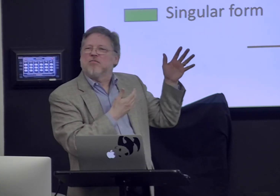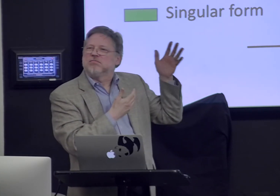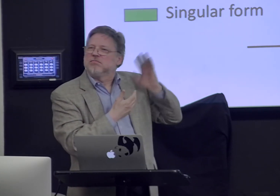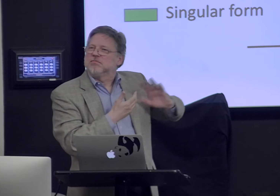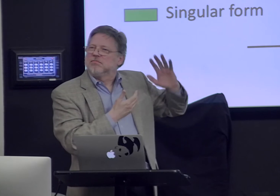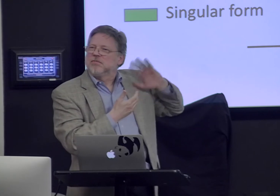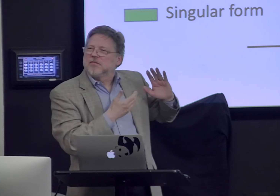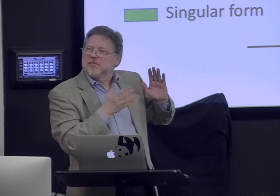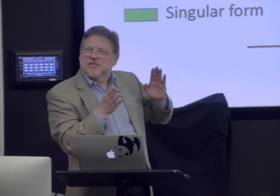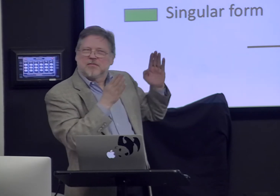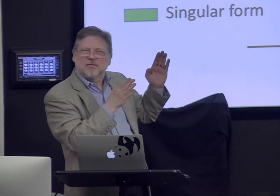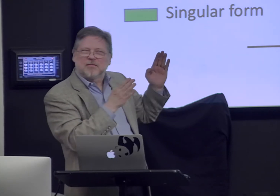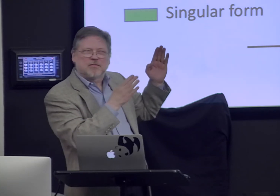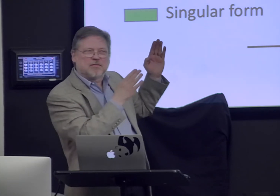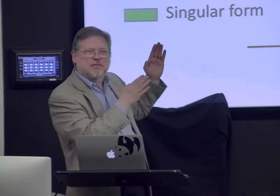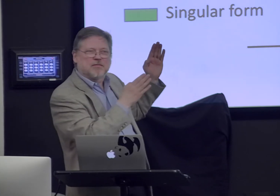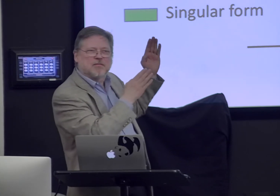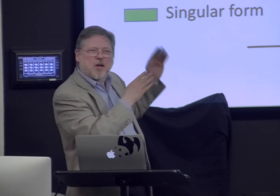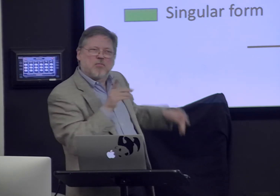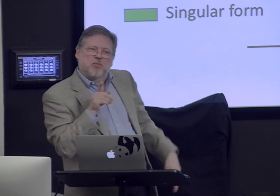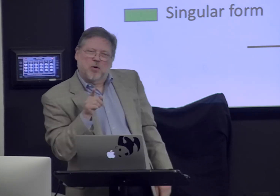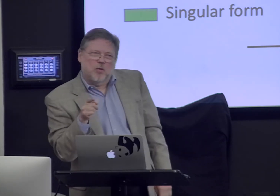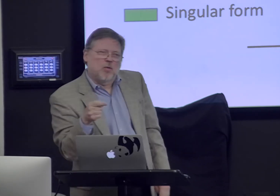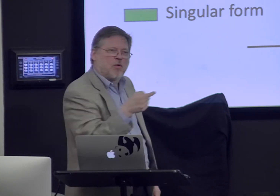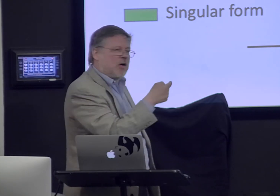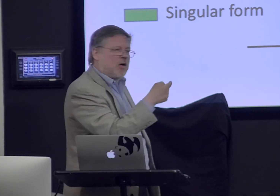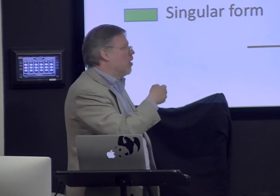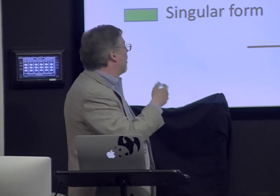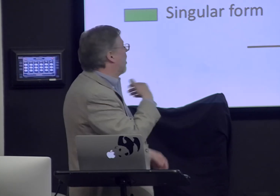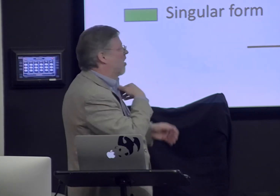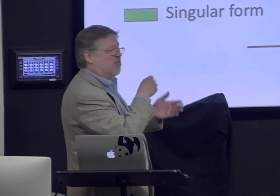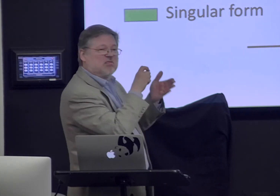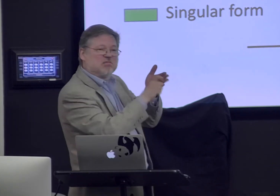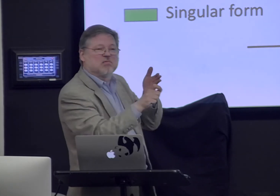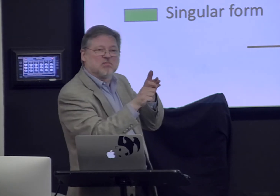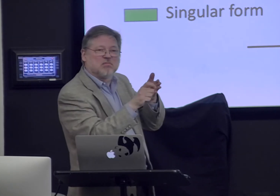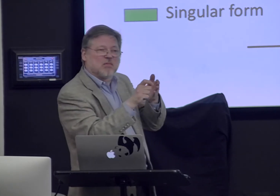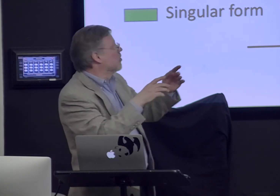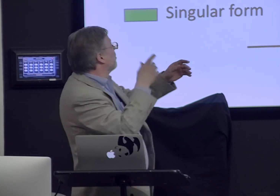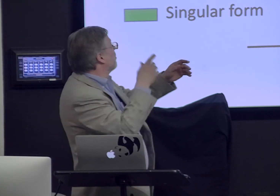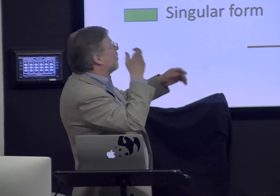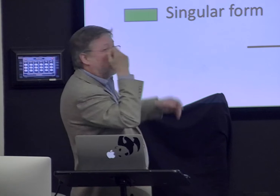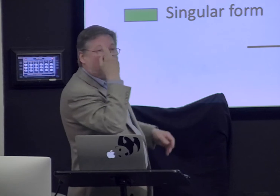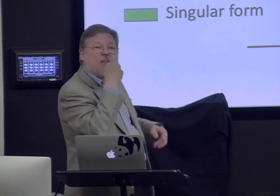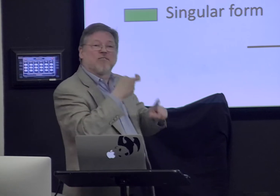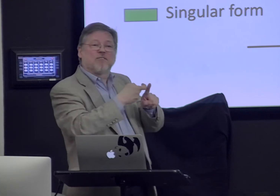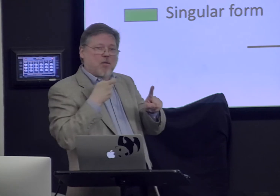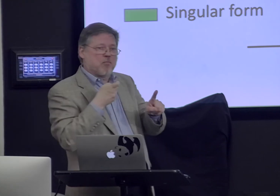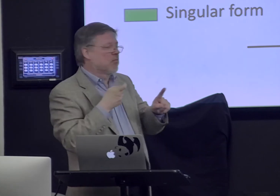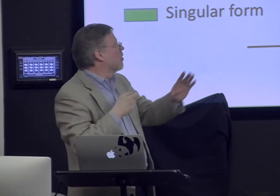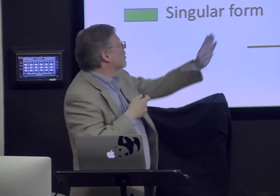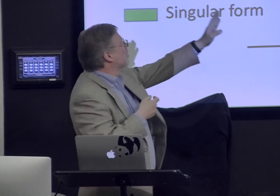Because there used to be a repeated movement, a repeated backward movement to refer to